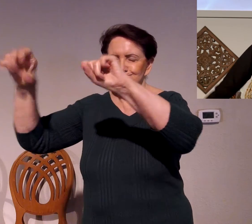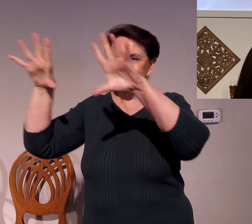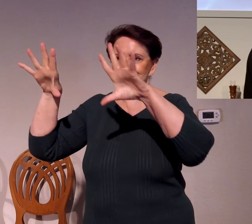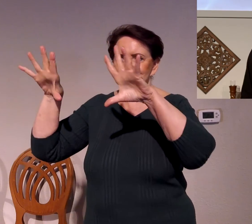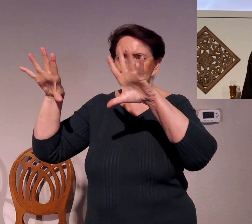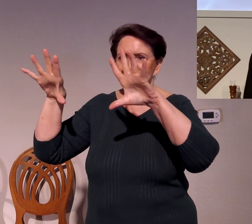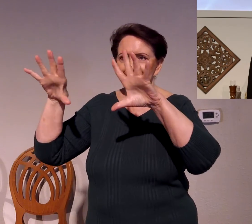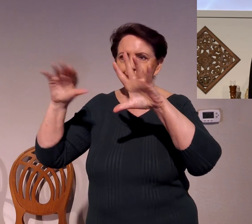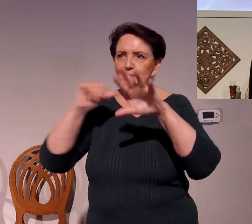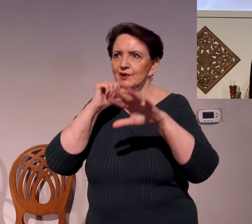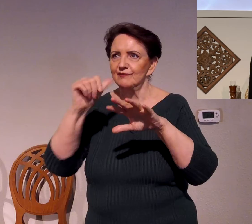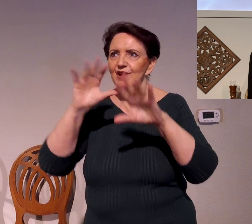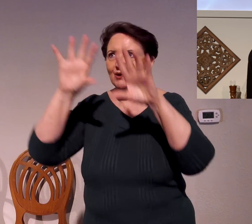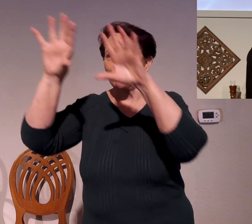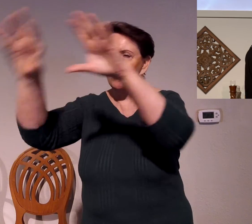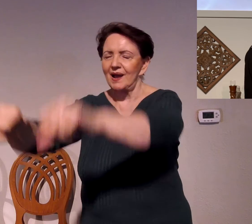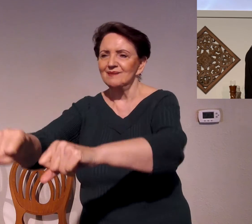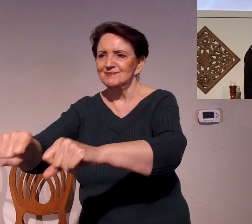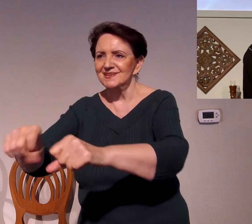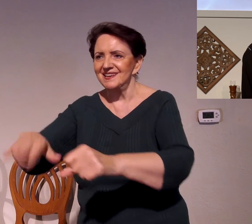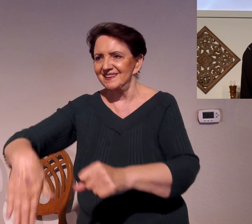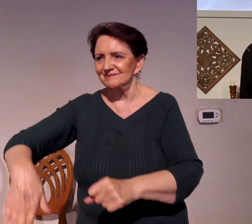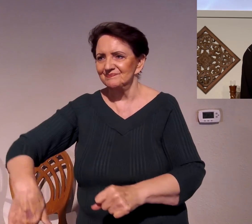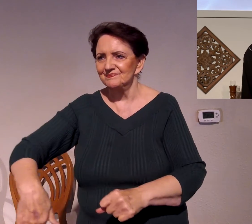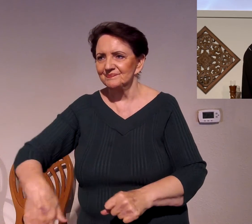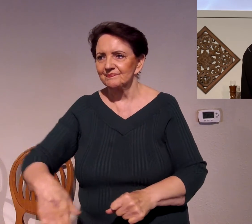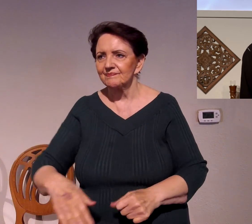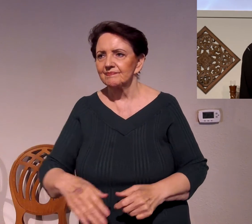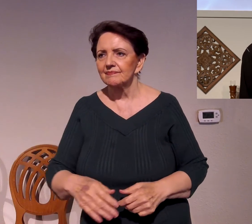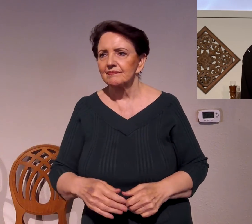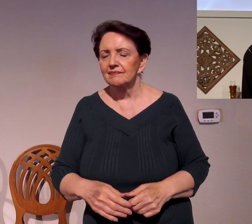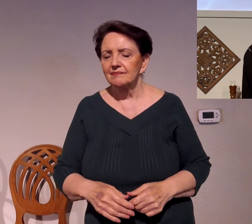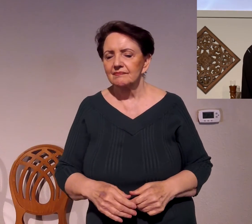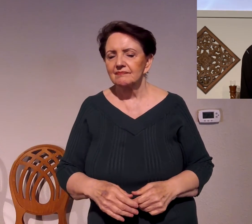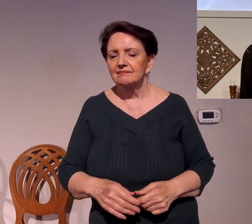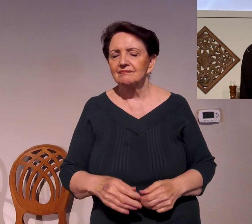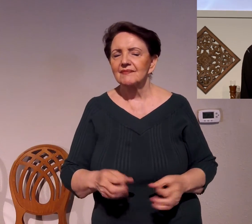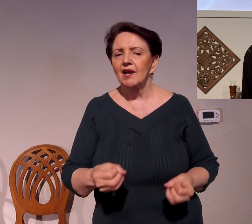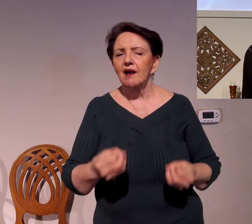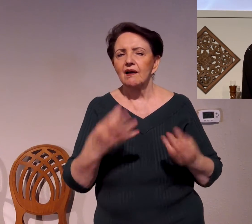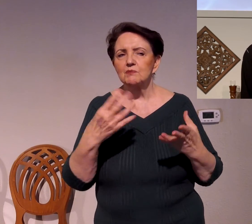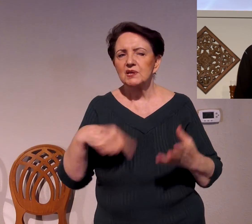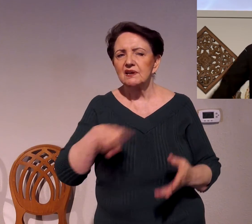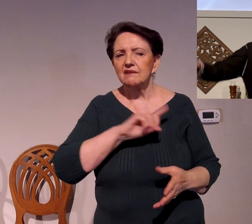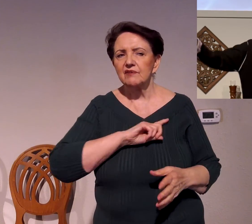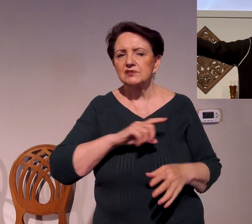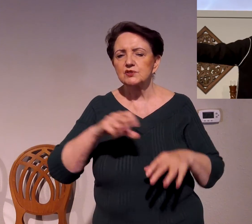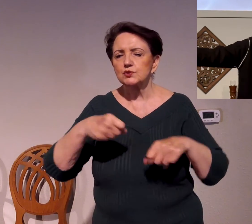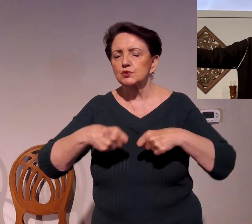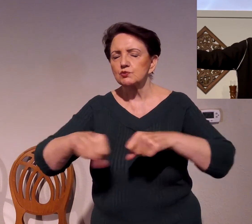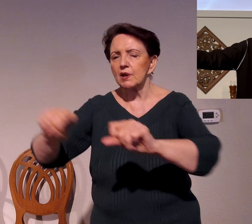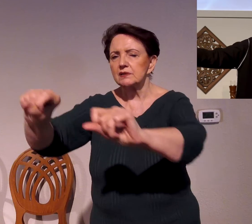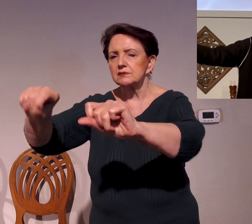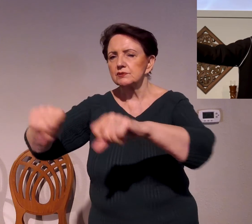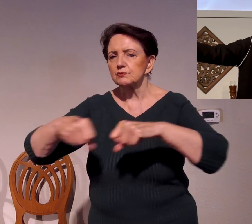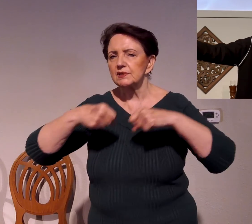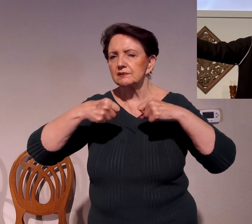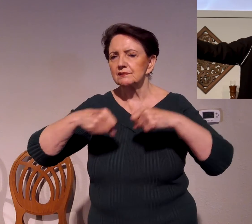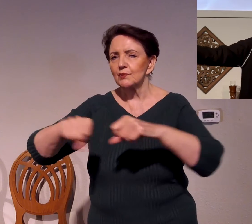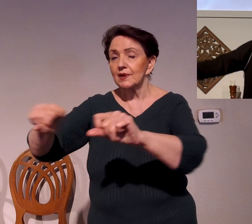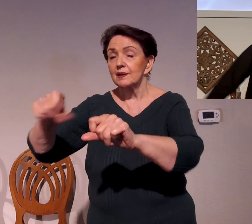That's what it feels like. And how many of us swing on this trapeze because we haven't yet grabbed this